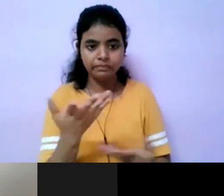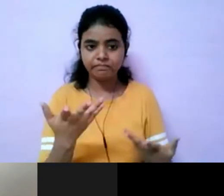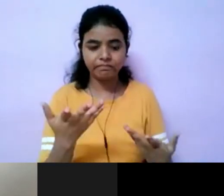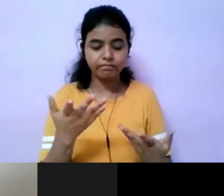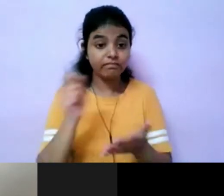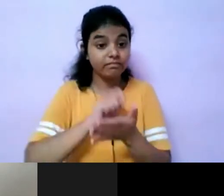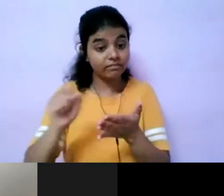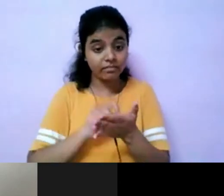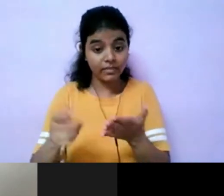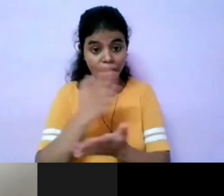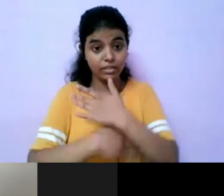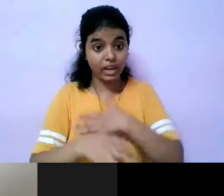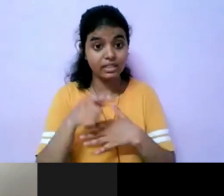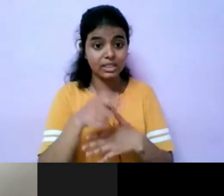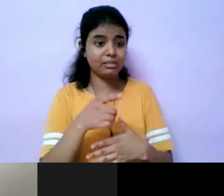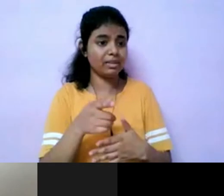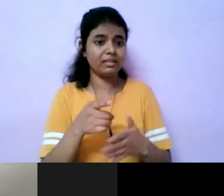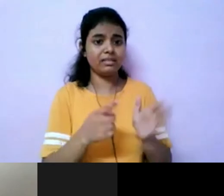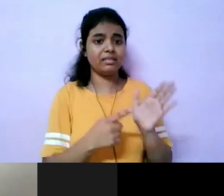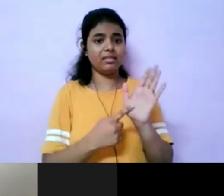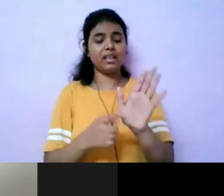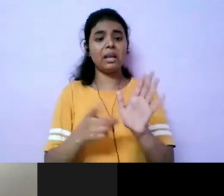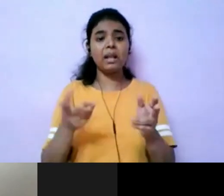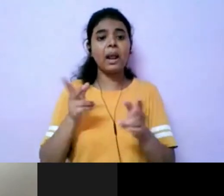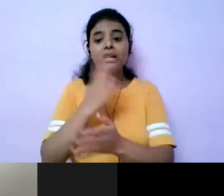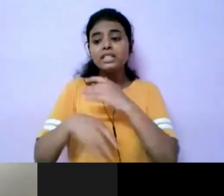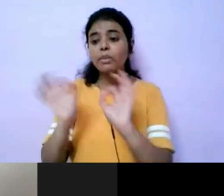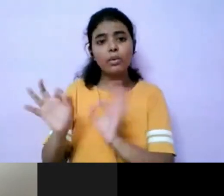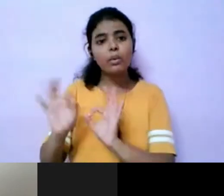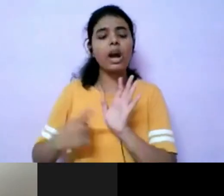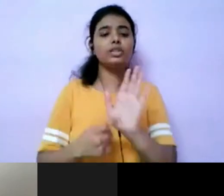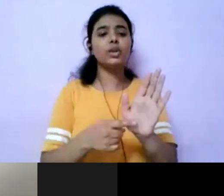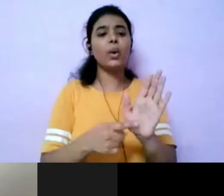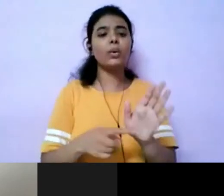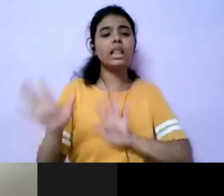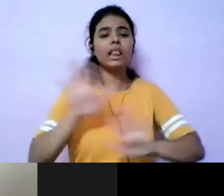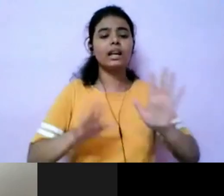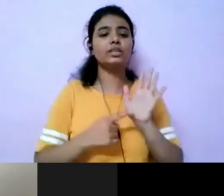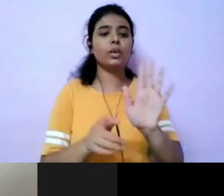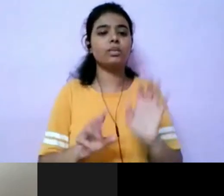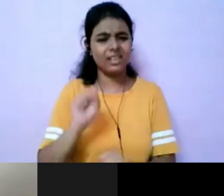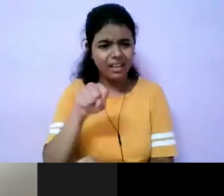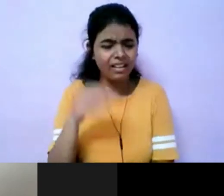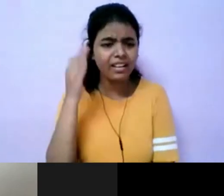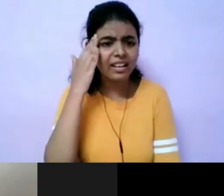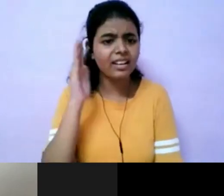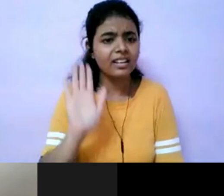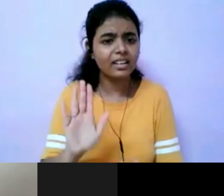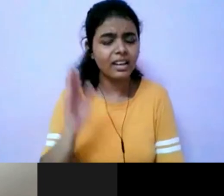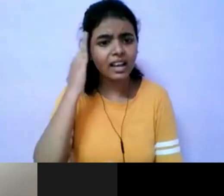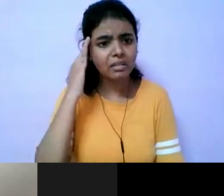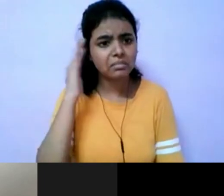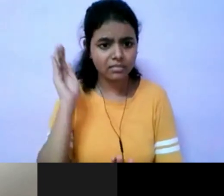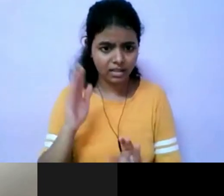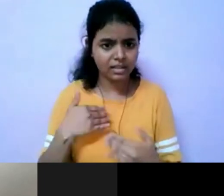which are, I mean, disabled characters are played by the non-disabled ones. So I know. That's a pity. I know. I hear you. I